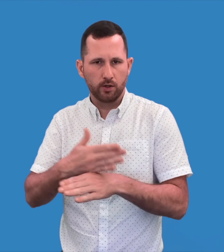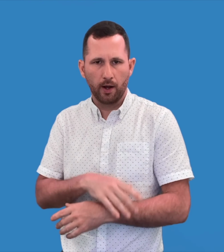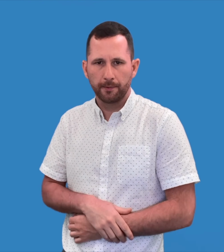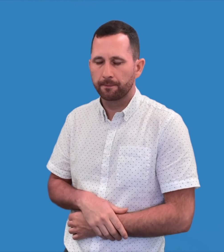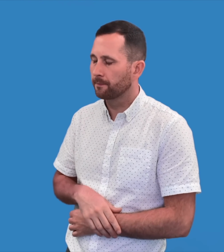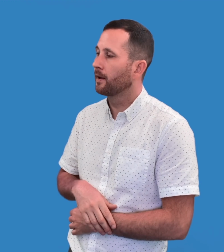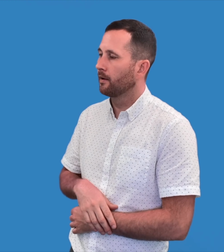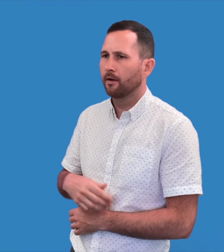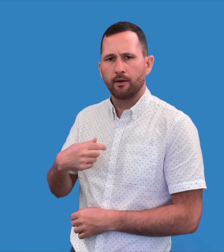LGBT.